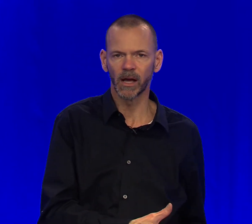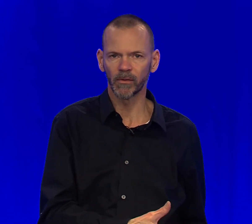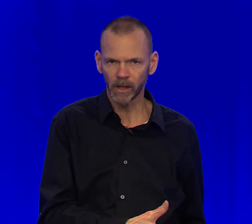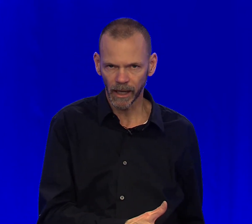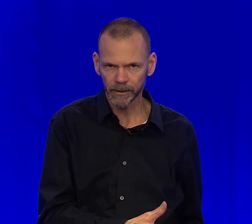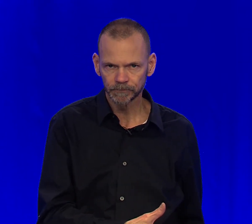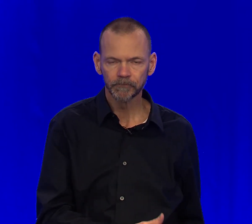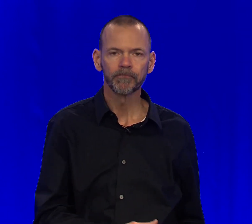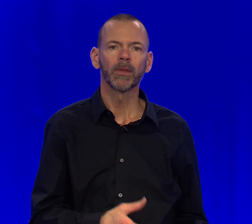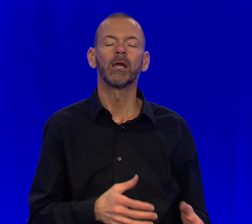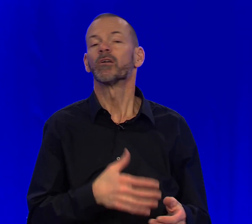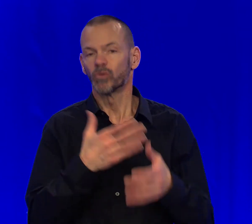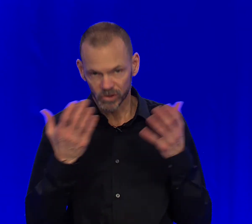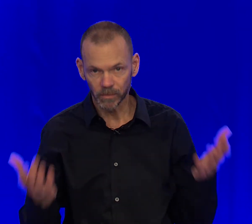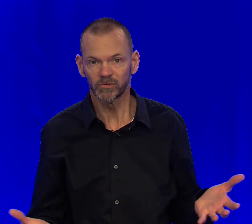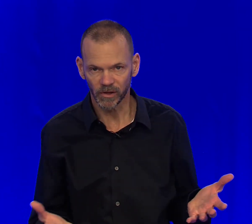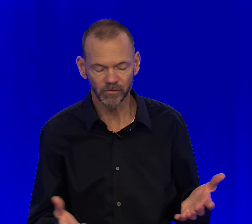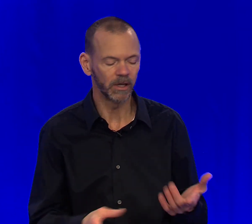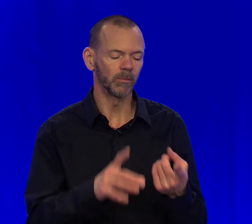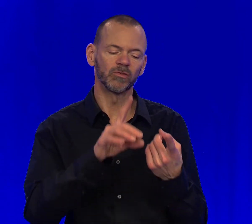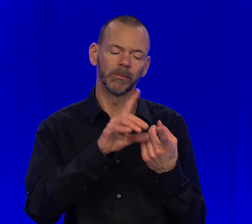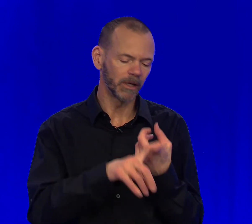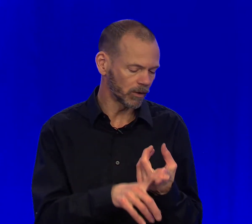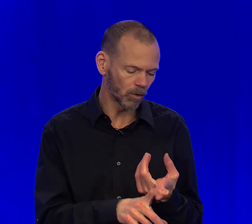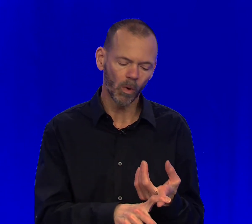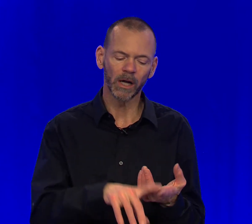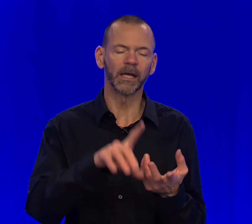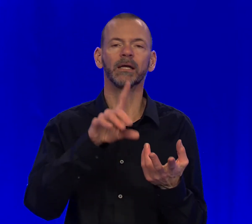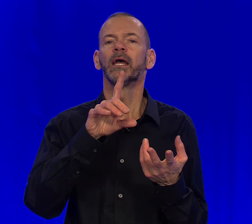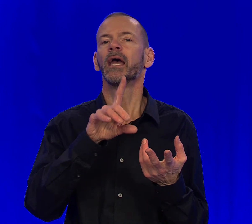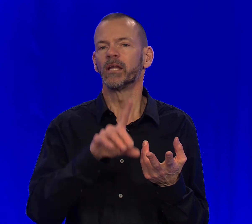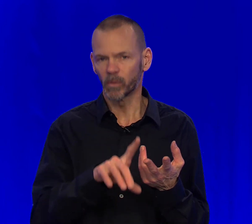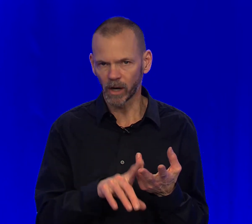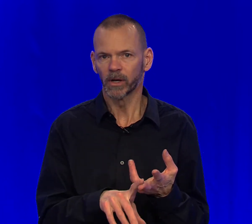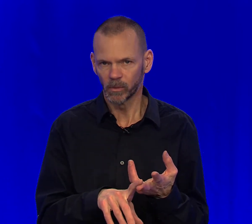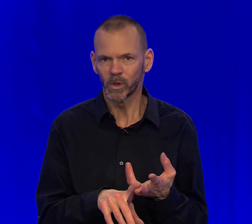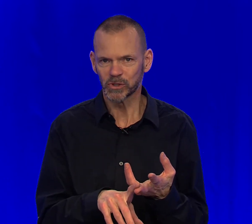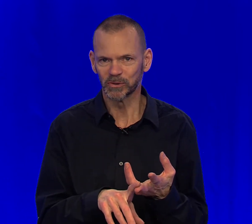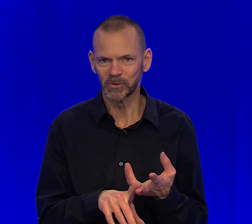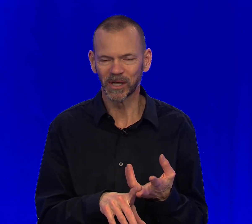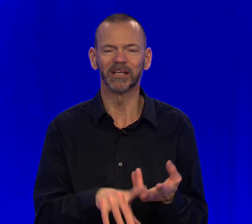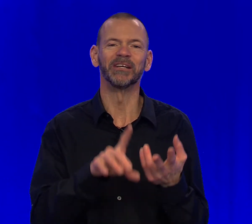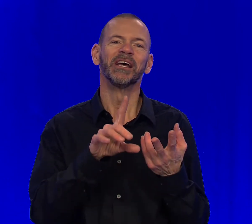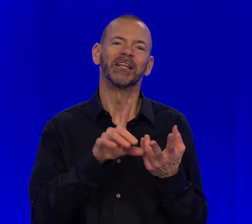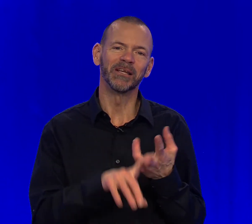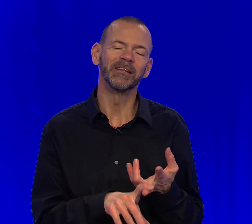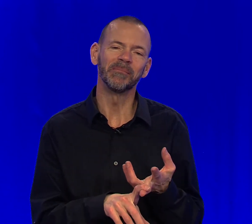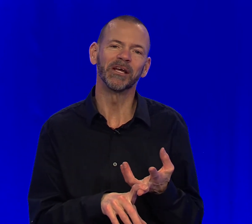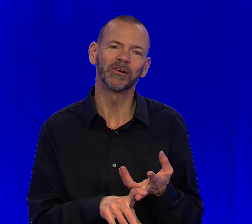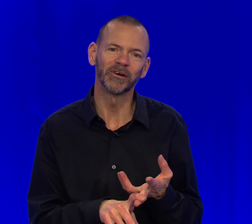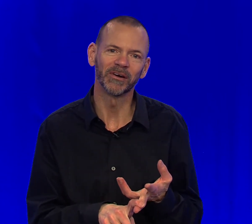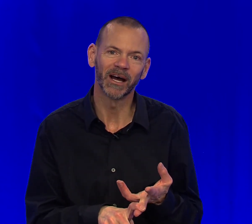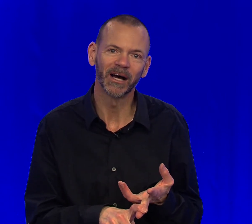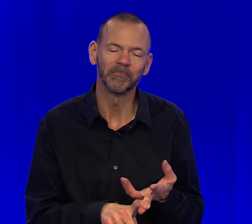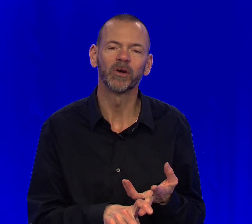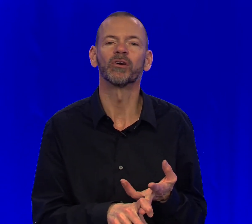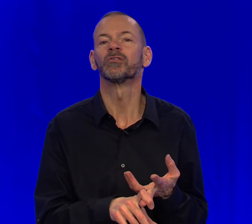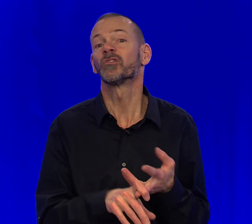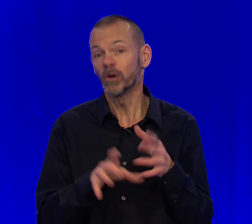the leg. And of course, she was frustrated. It was limiting her walking. And here we are in winter in New England, limiting her, her